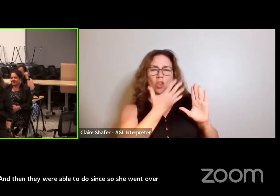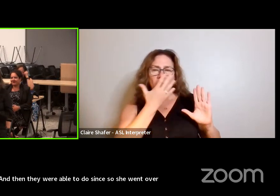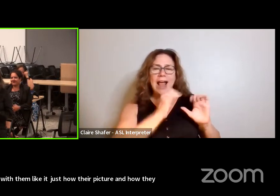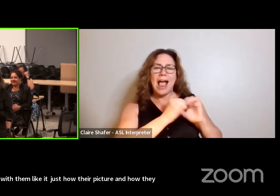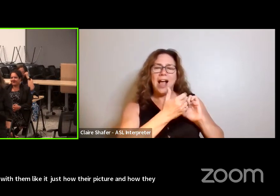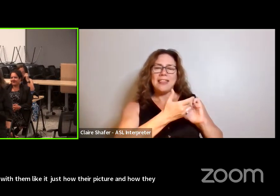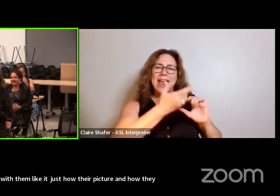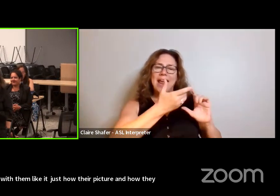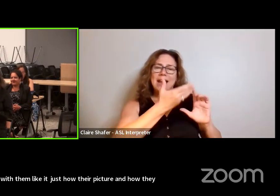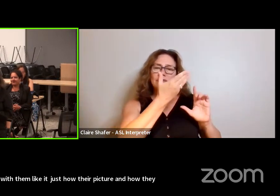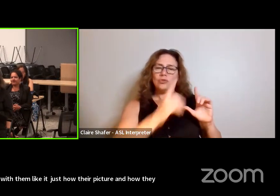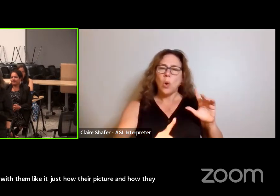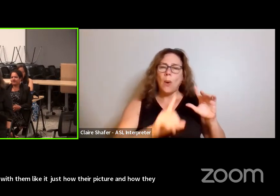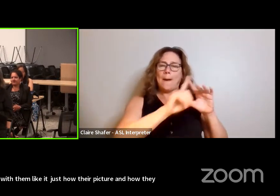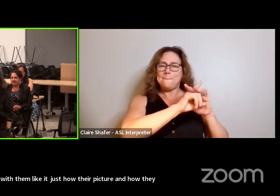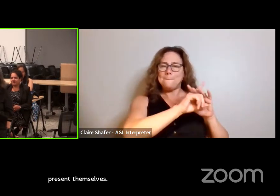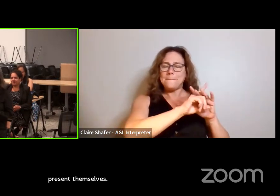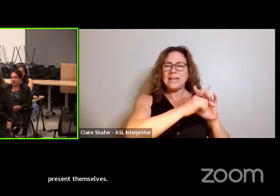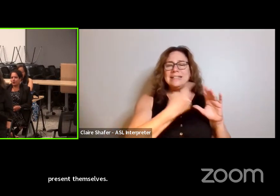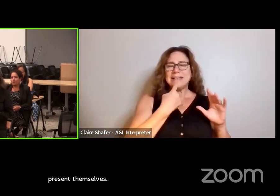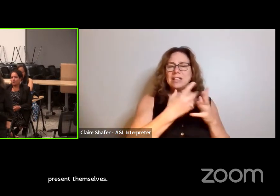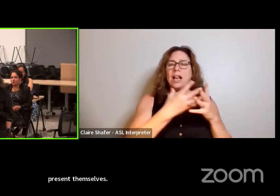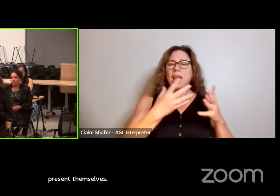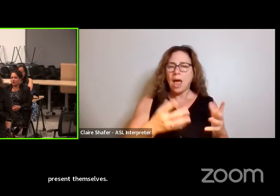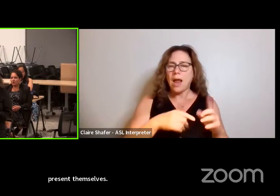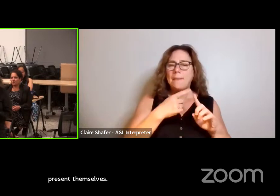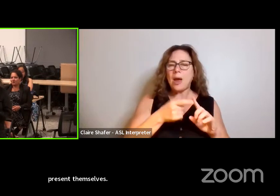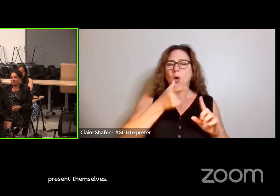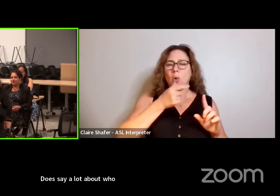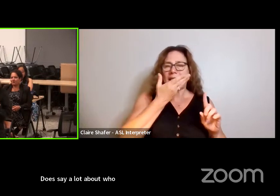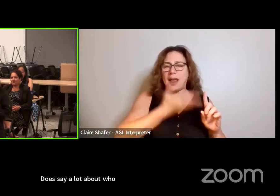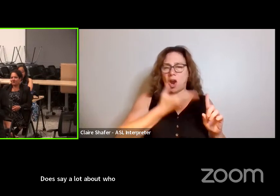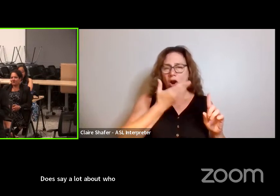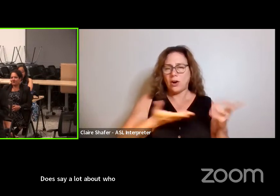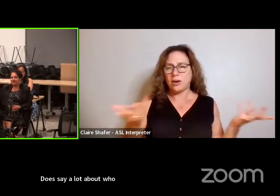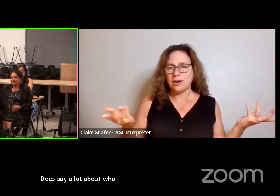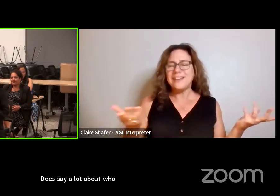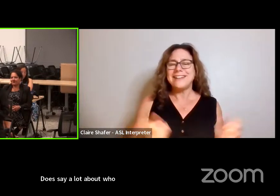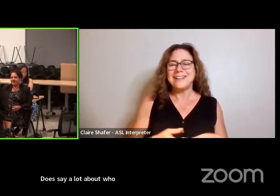a lot about who they are. So they got a kick out of that.